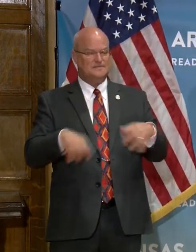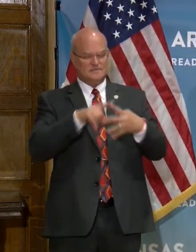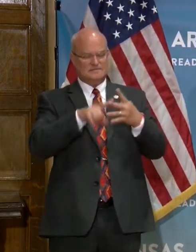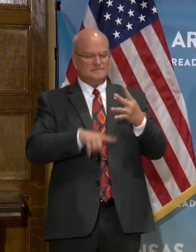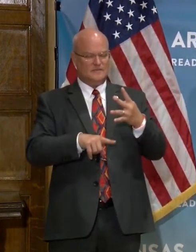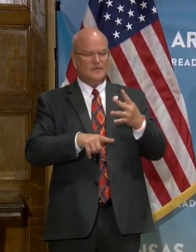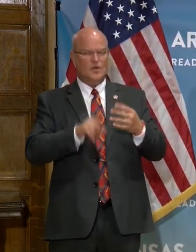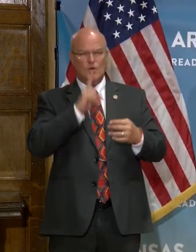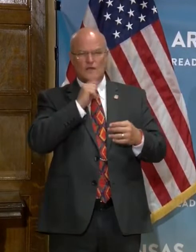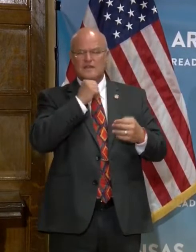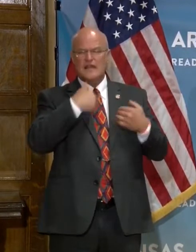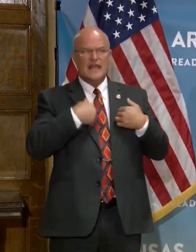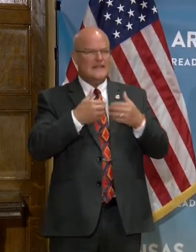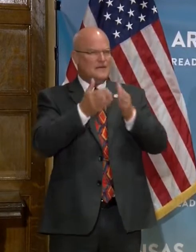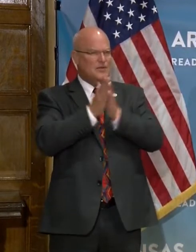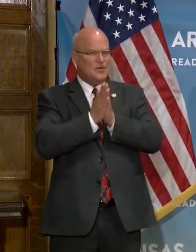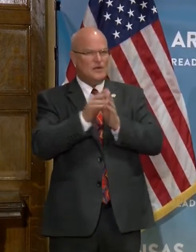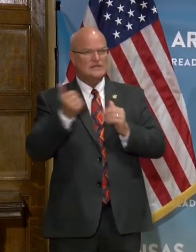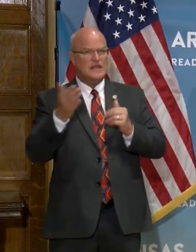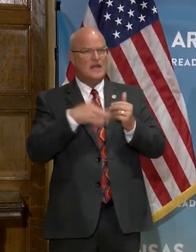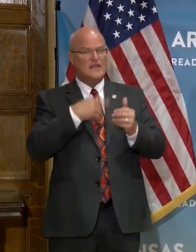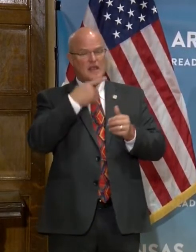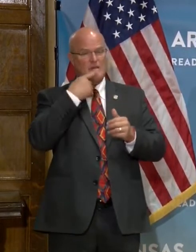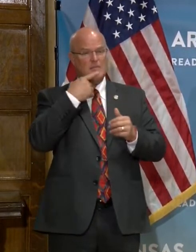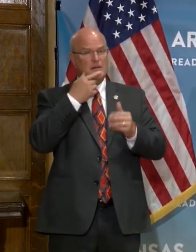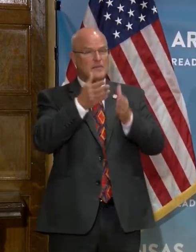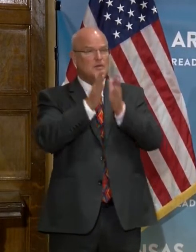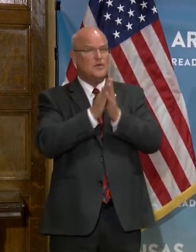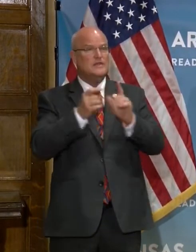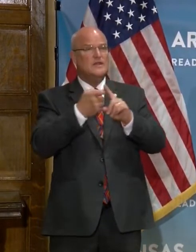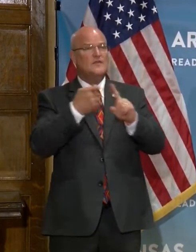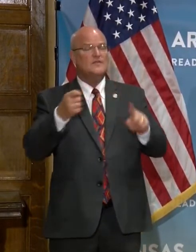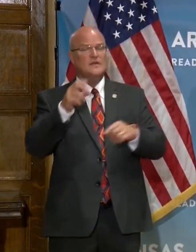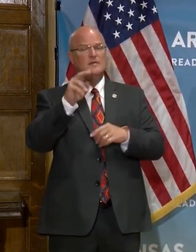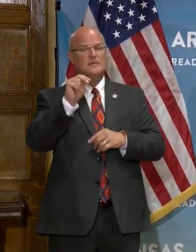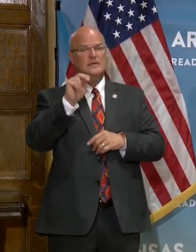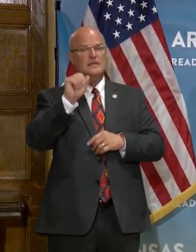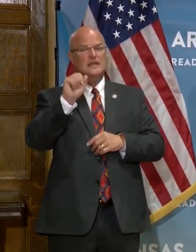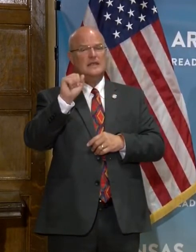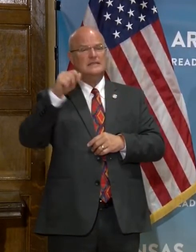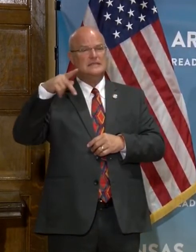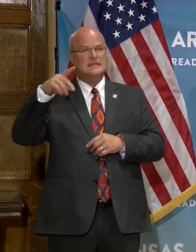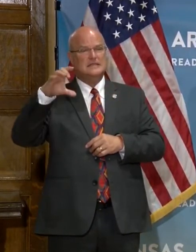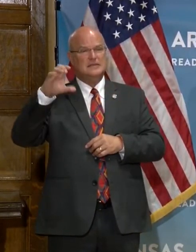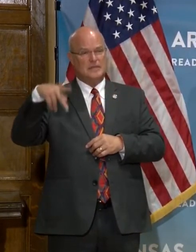we really haven't had that request other than this public request from the NAACP.